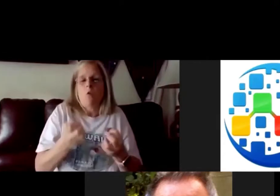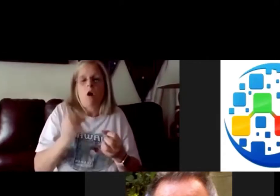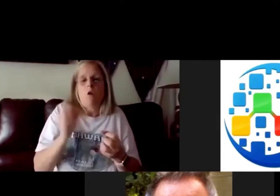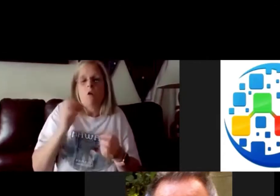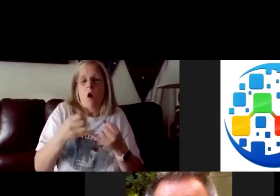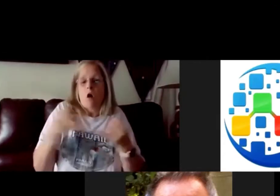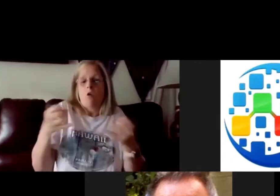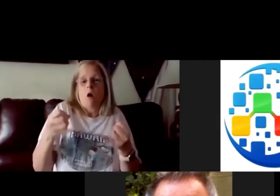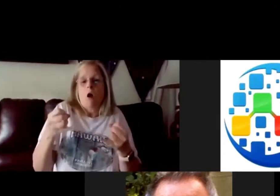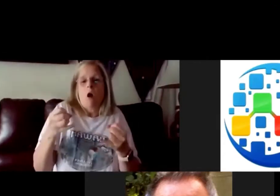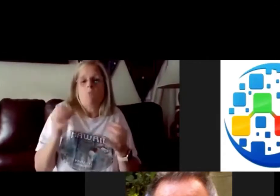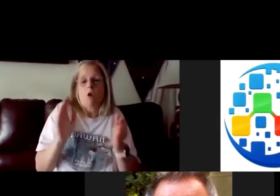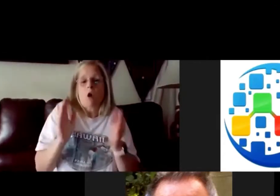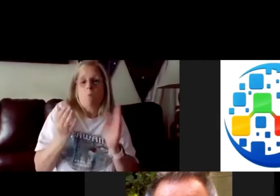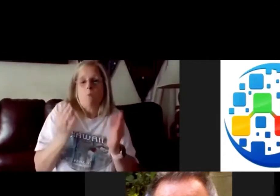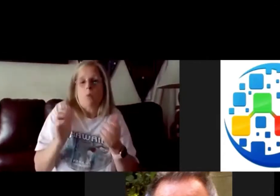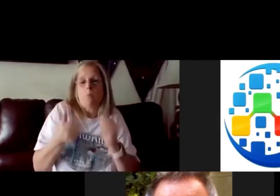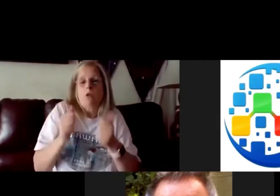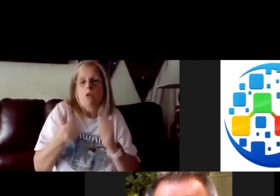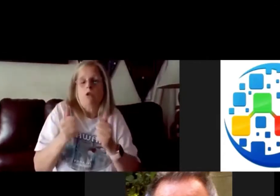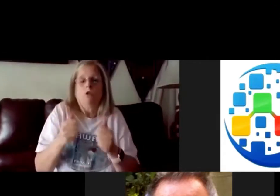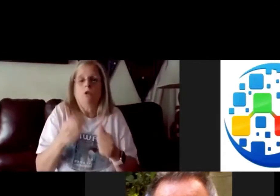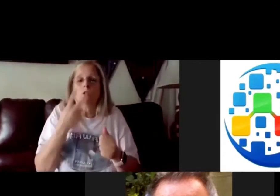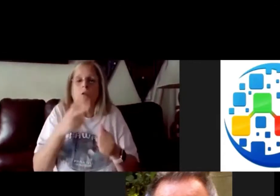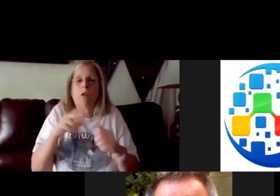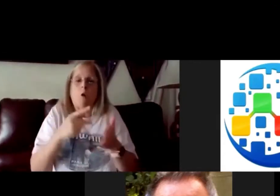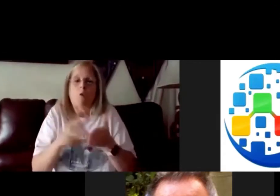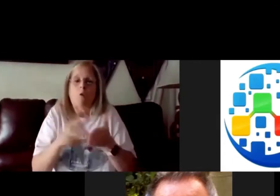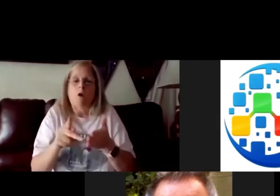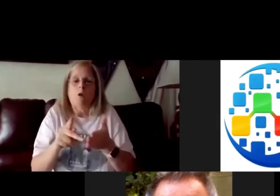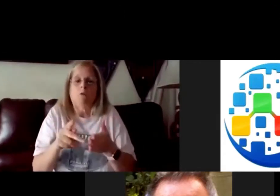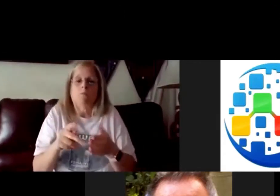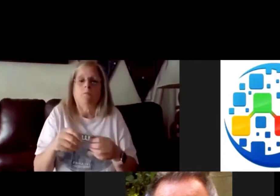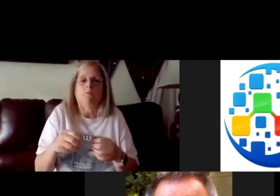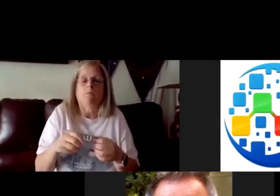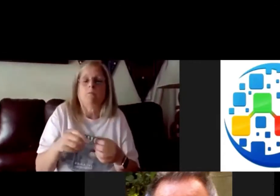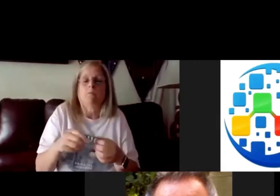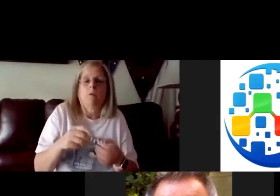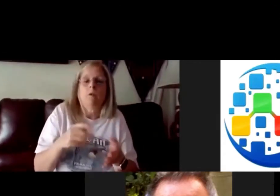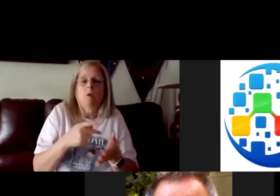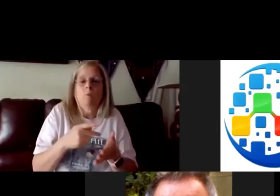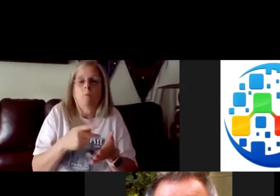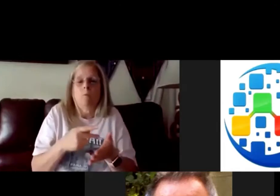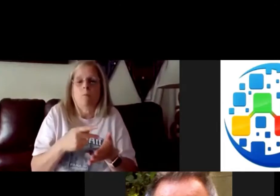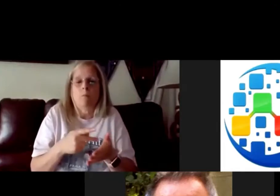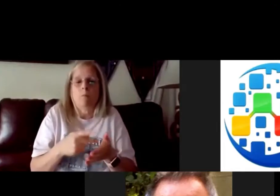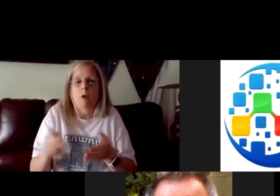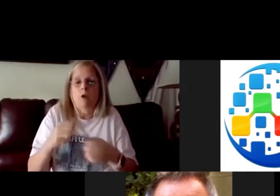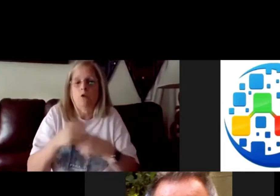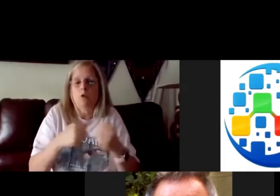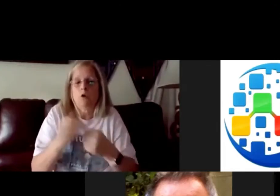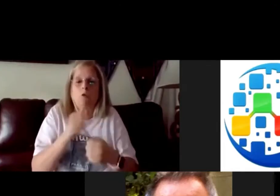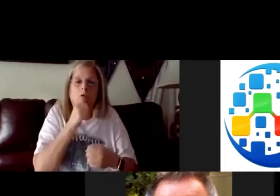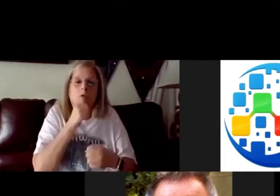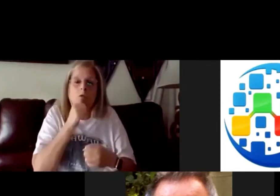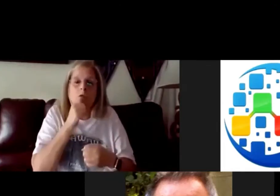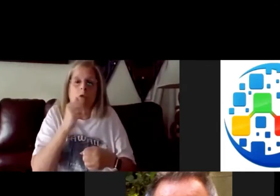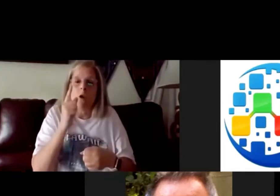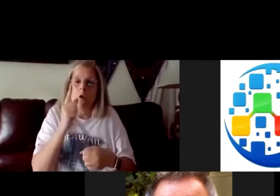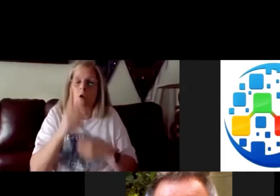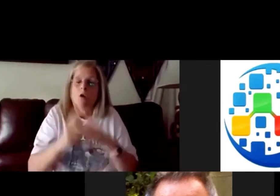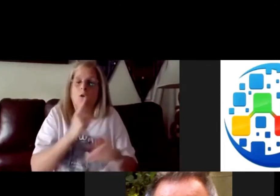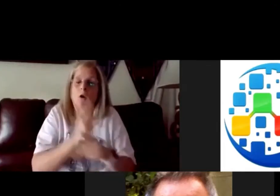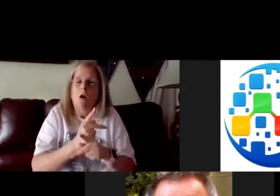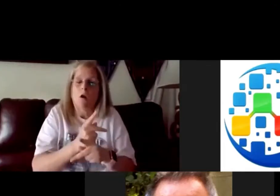to see how he pays. The pay structure is proprietary. It is one of a kind. It has never been